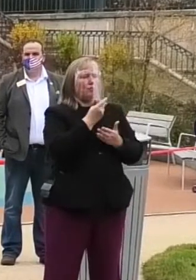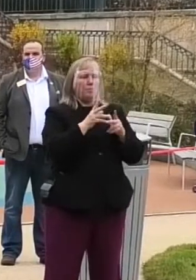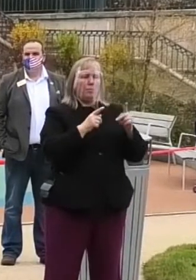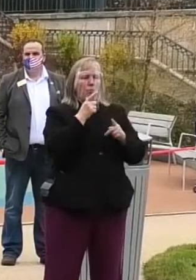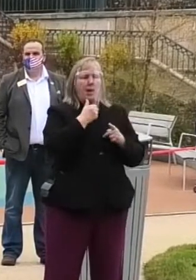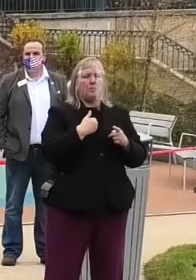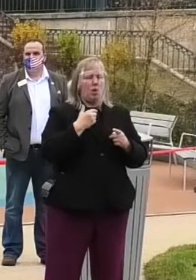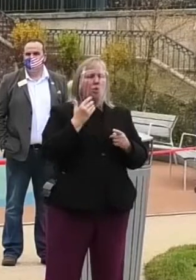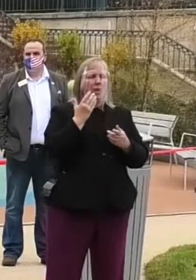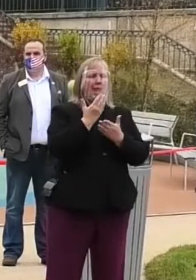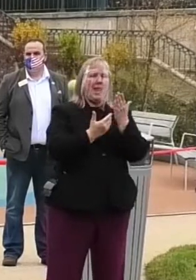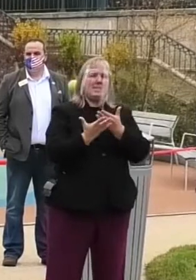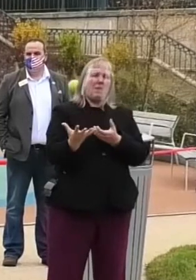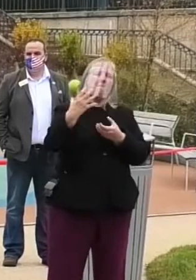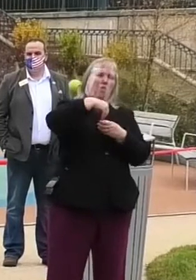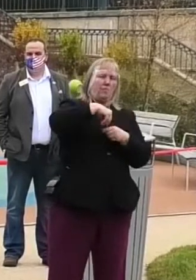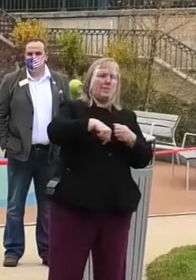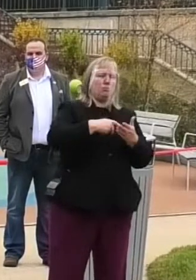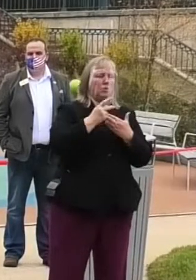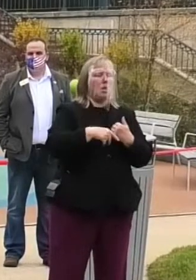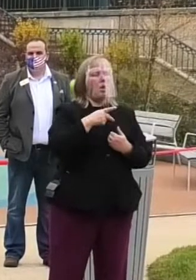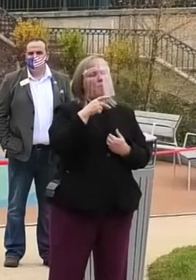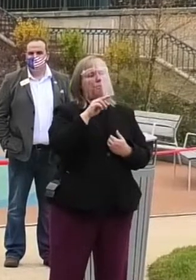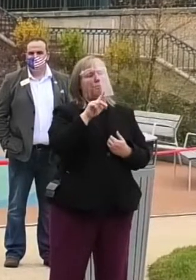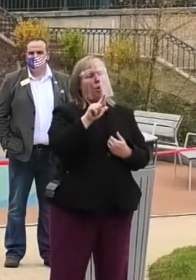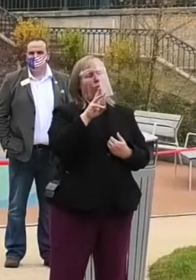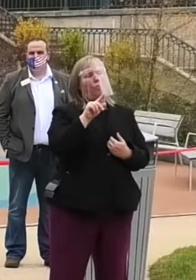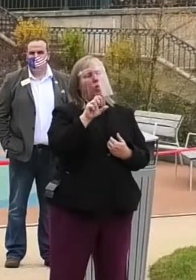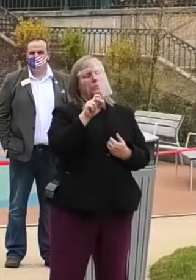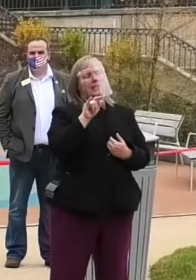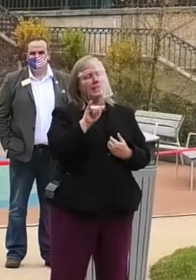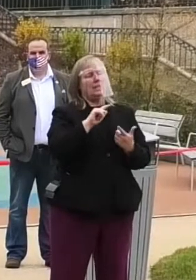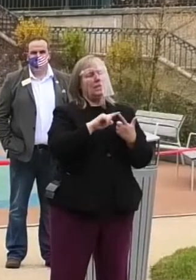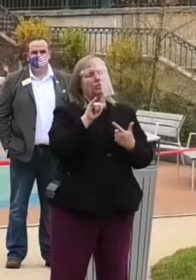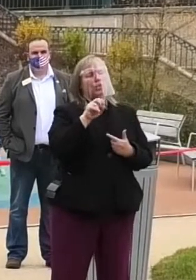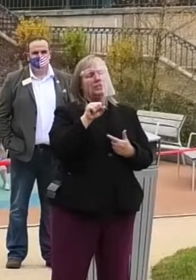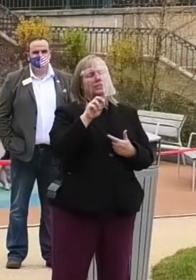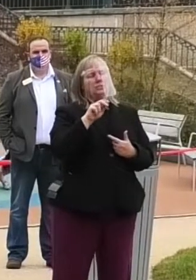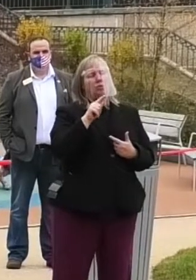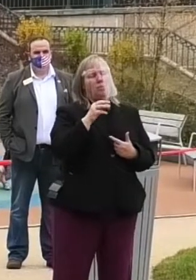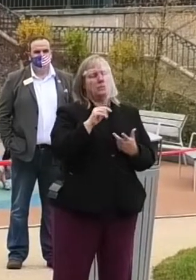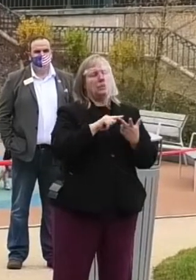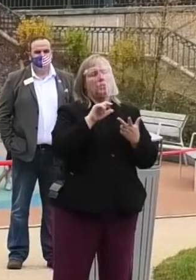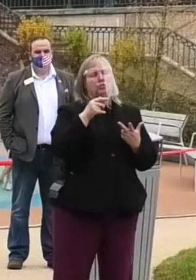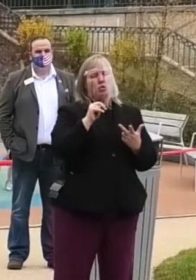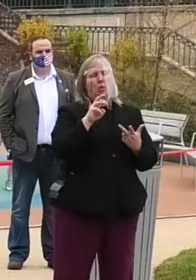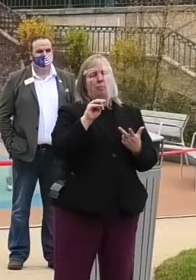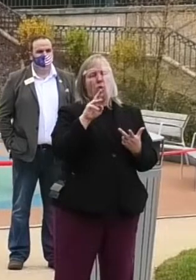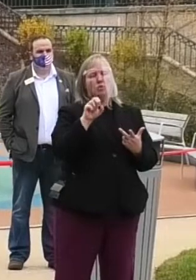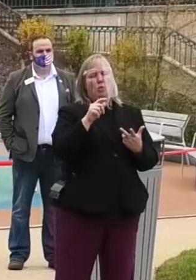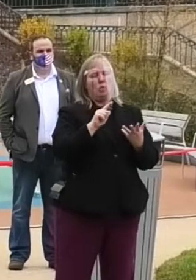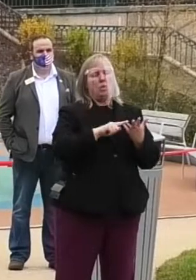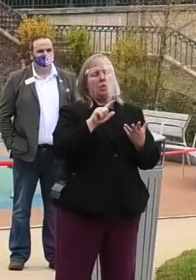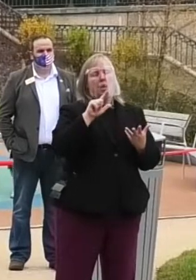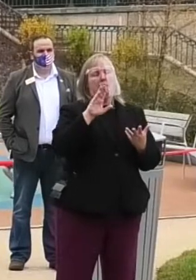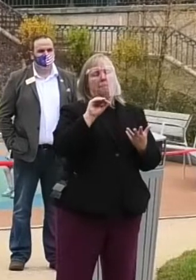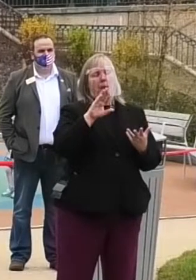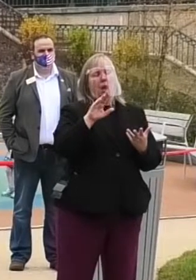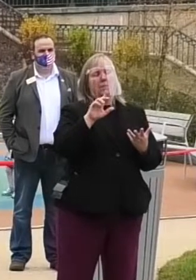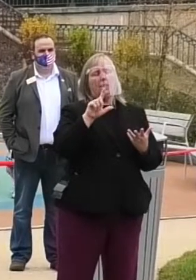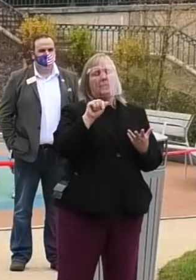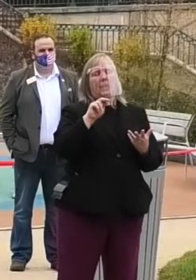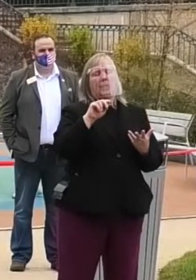had their hands in this project. Paul Walski, Jason Thompson, John Marshall, Bob Lenz, and our park